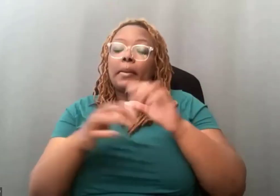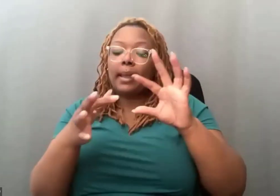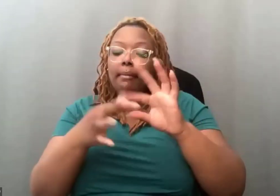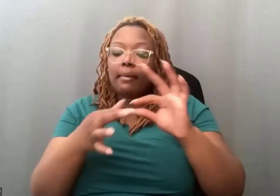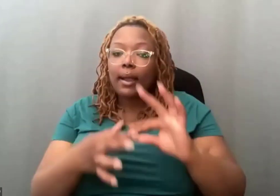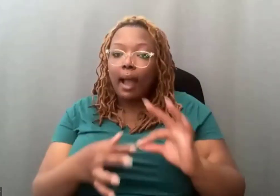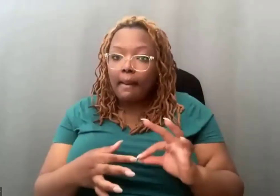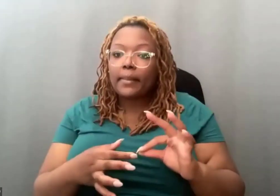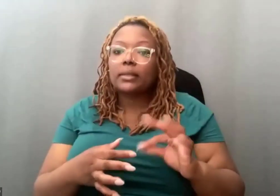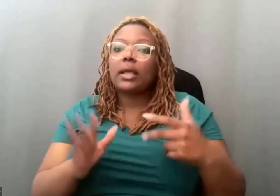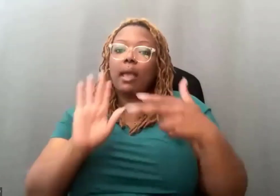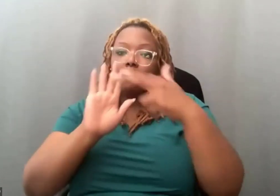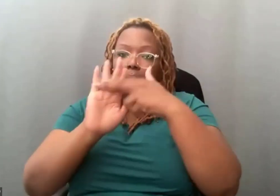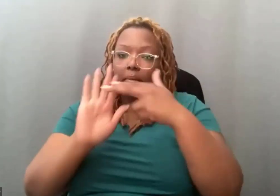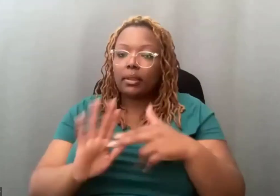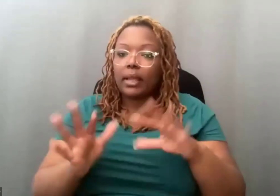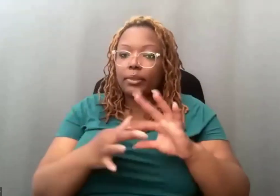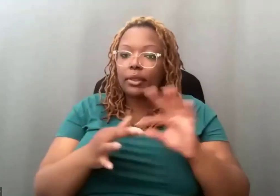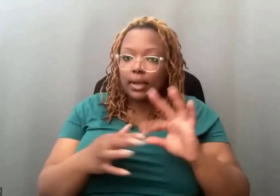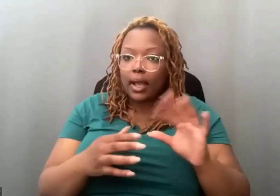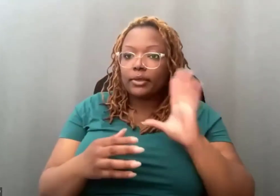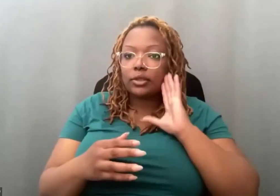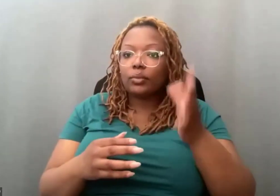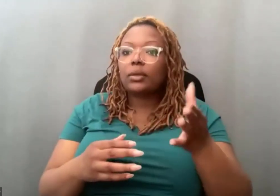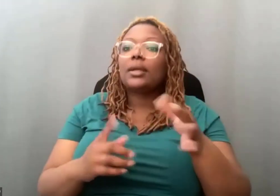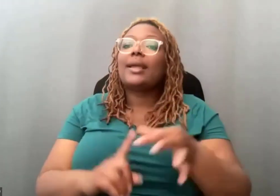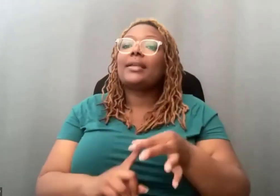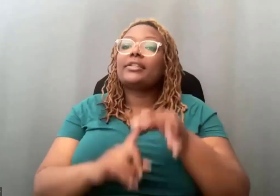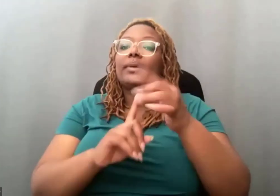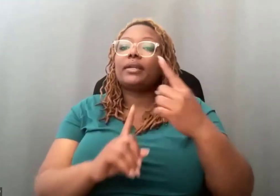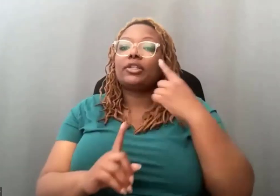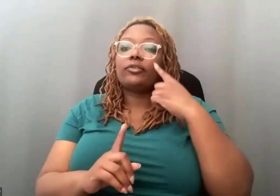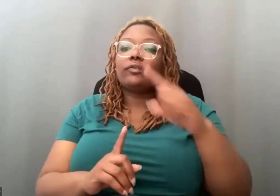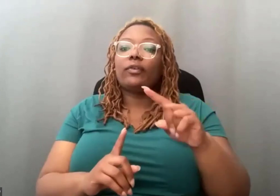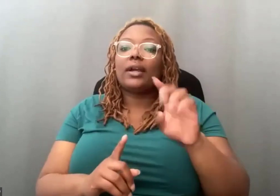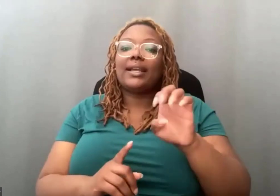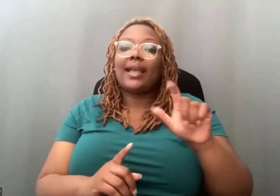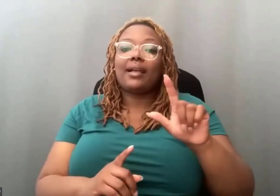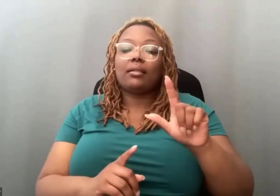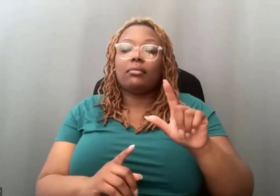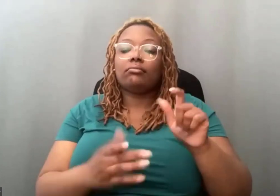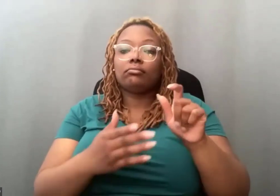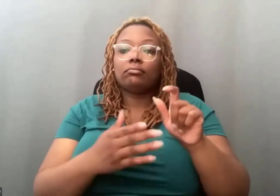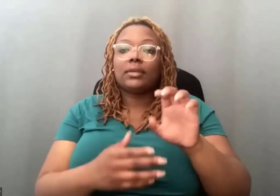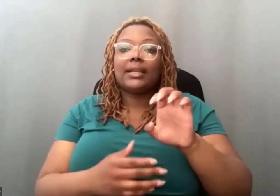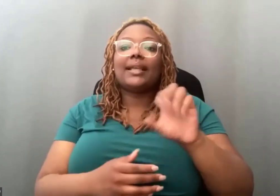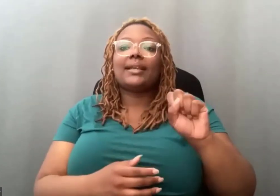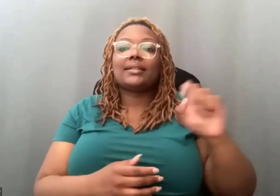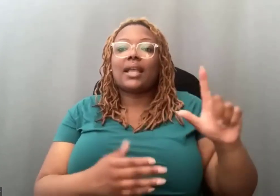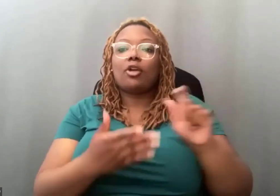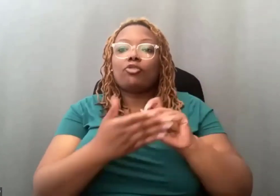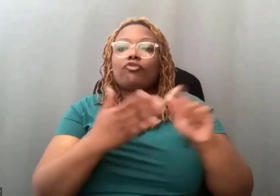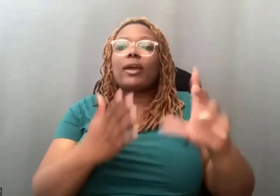document, and we'll label those comments in many cases, especially for ELL writers. We'll label those comments with what